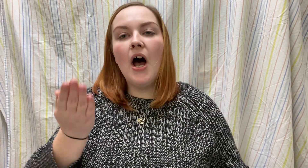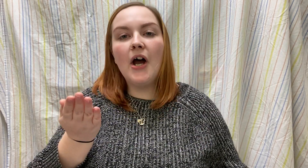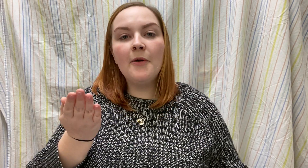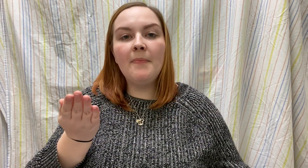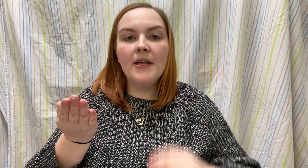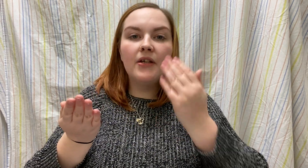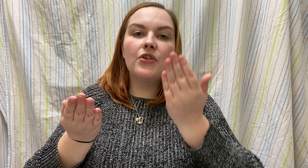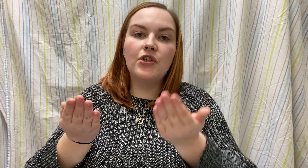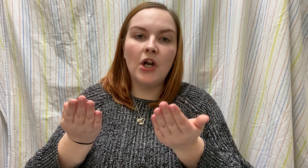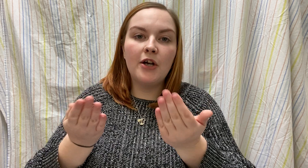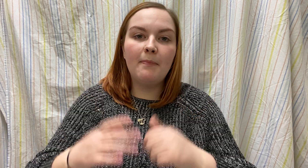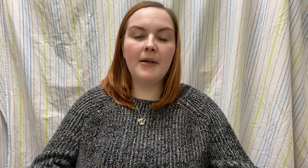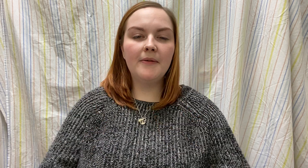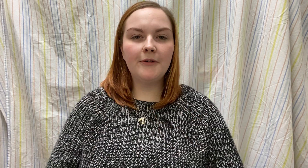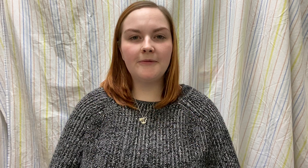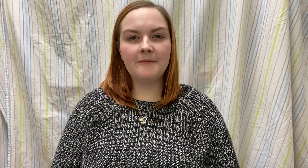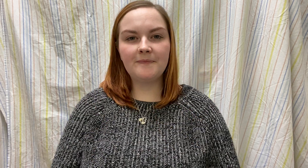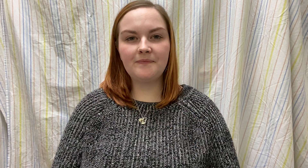Harp sharp.